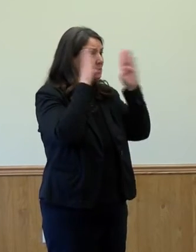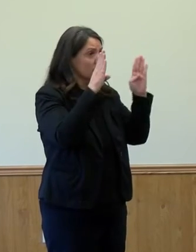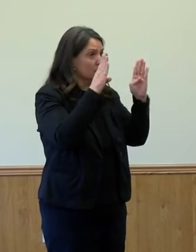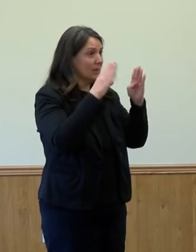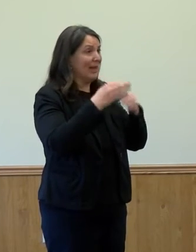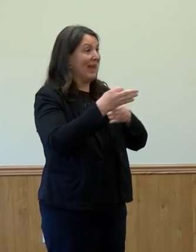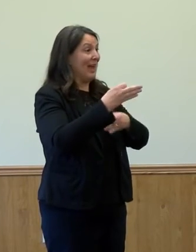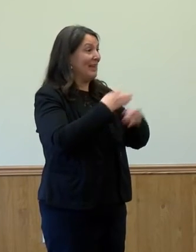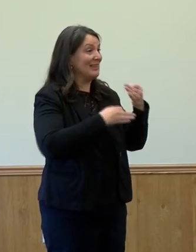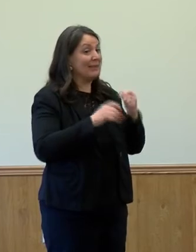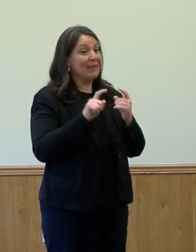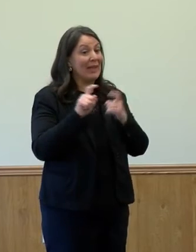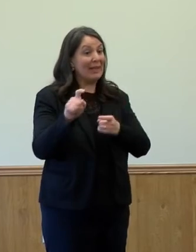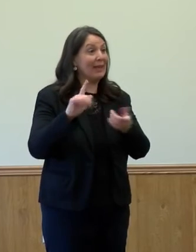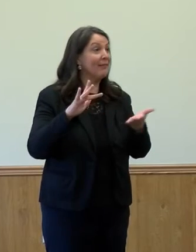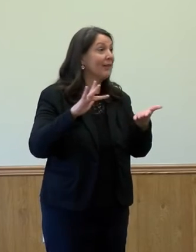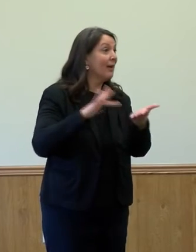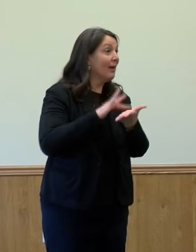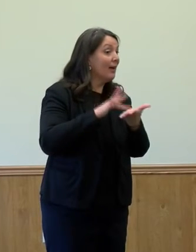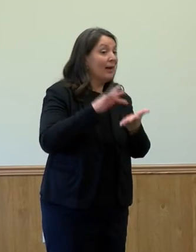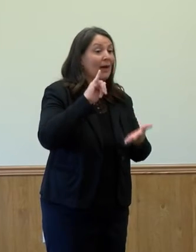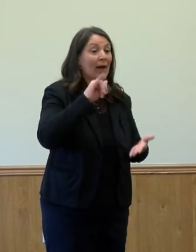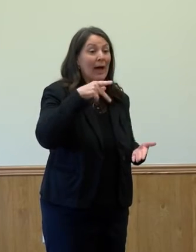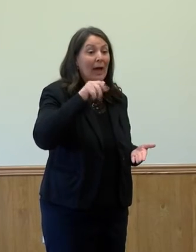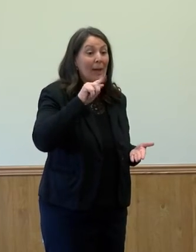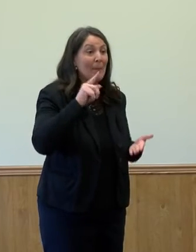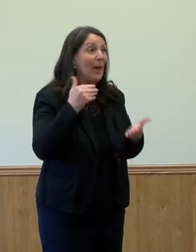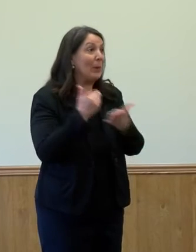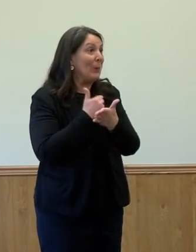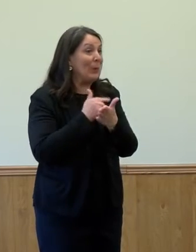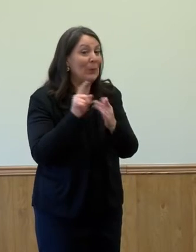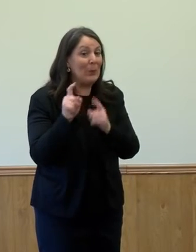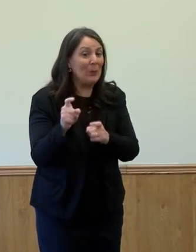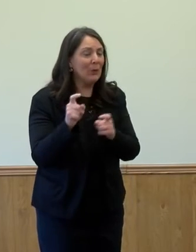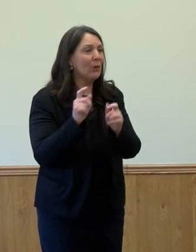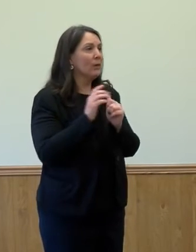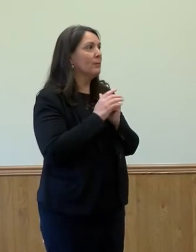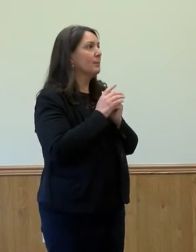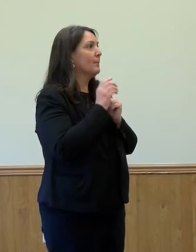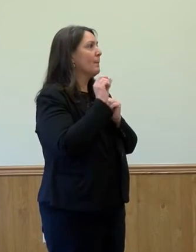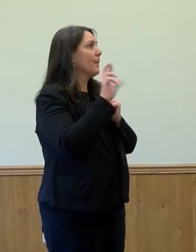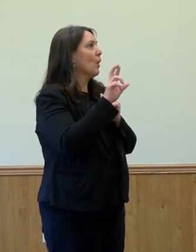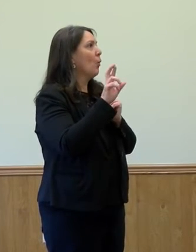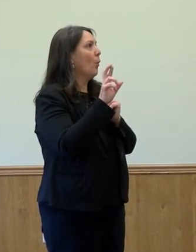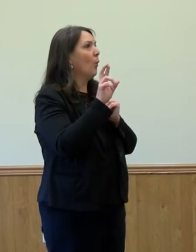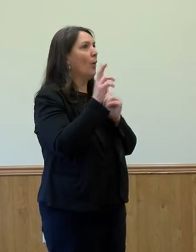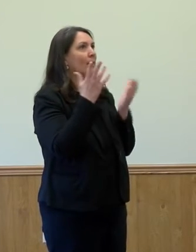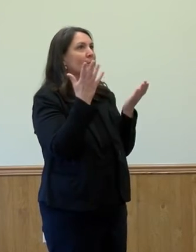the next iPad or giving someone, that type of,